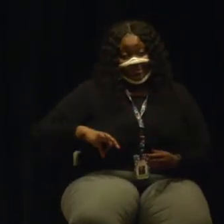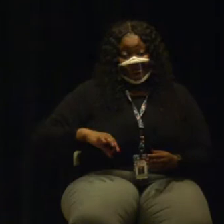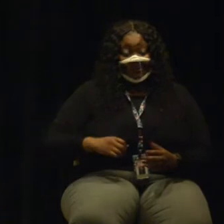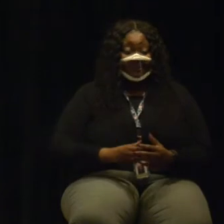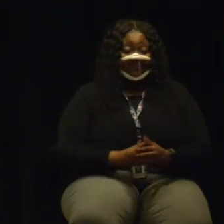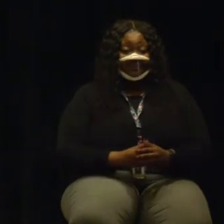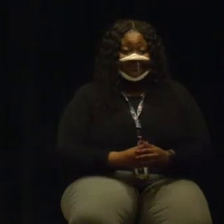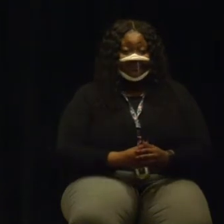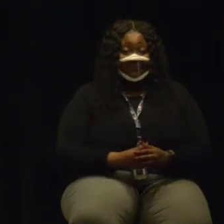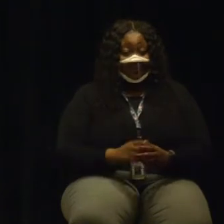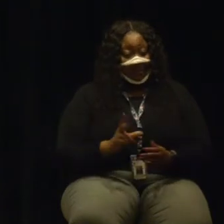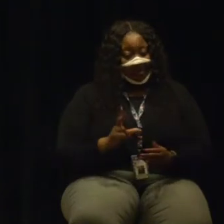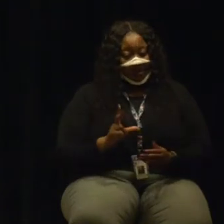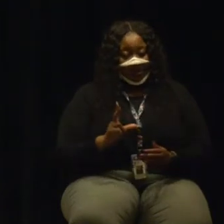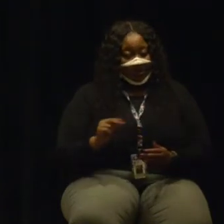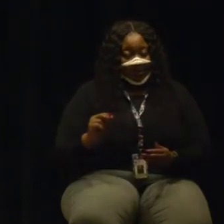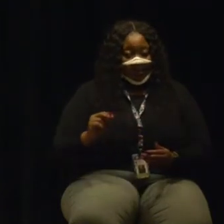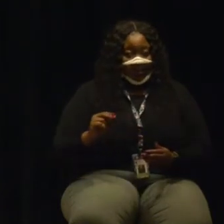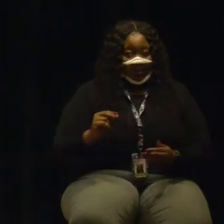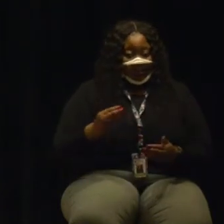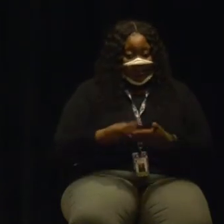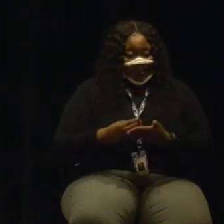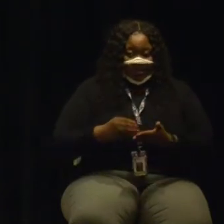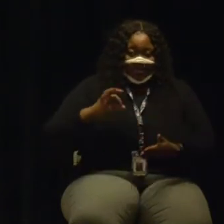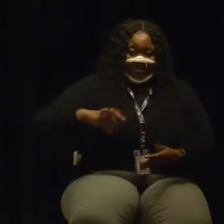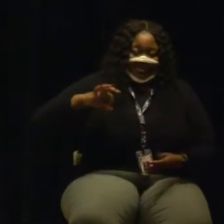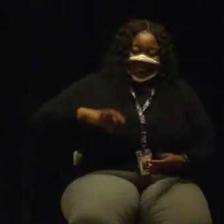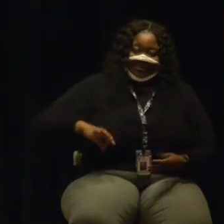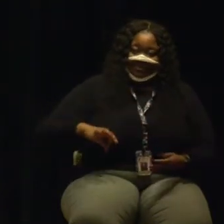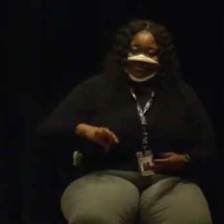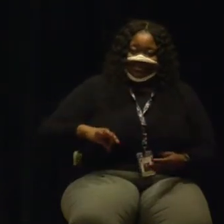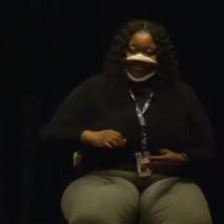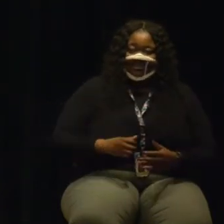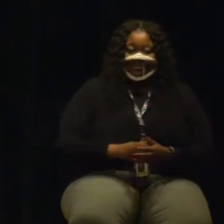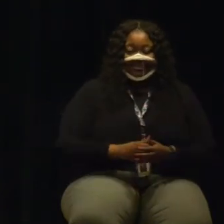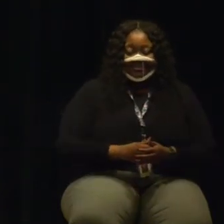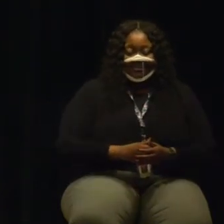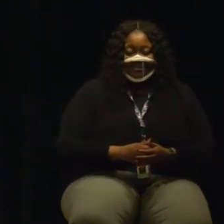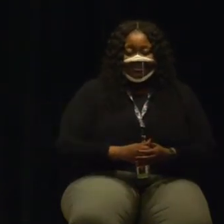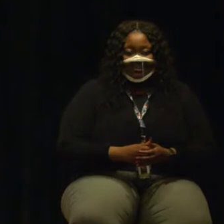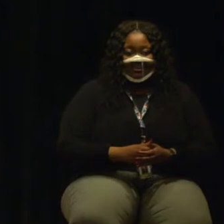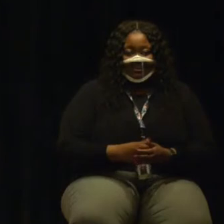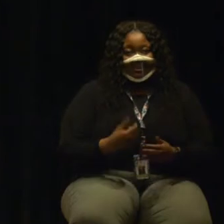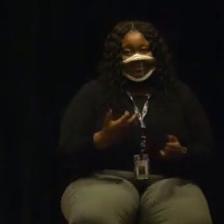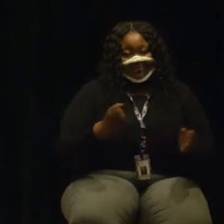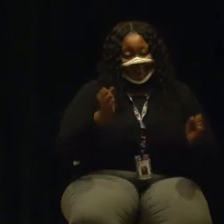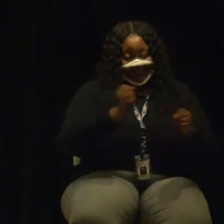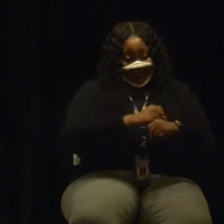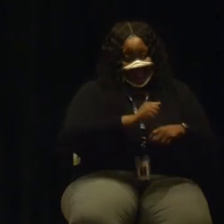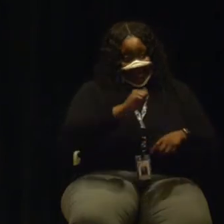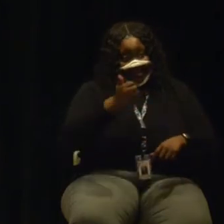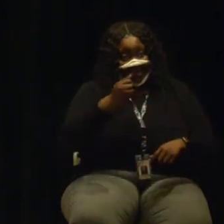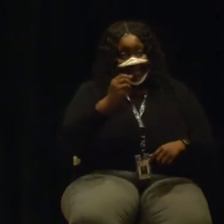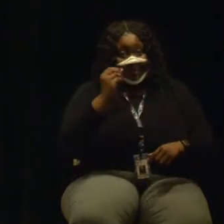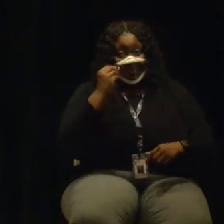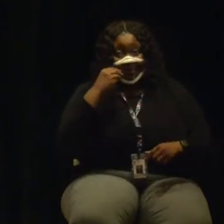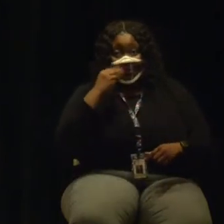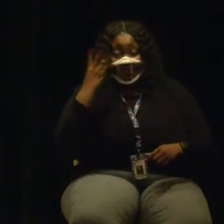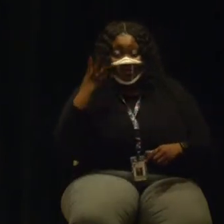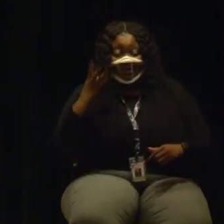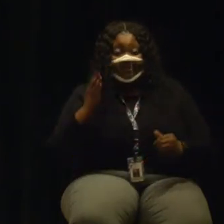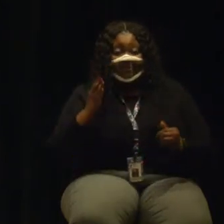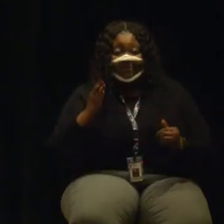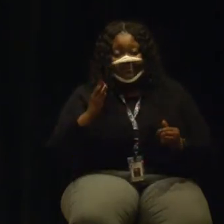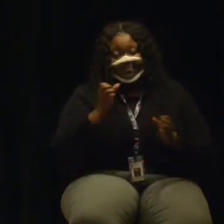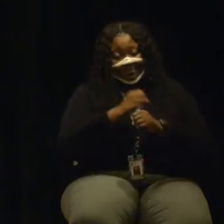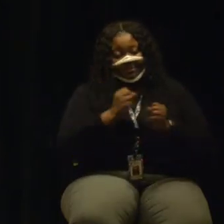fighting another black fighter, even if, so he's like, I got to get somebody white in here. That's how I make my money. In the same way, Jackie Robinson, the moment they realized